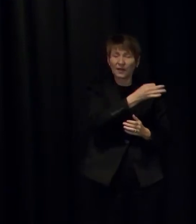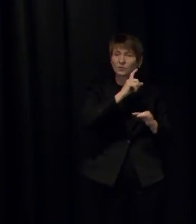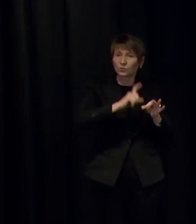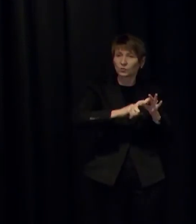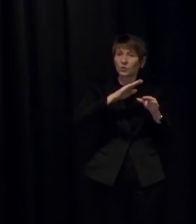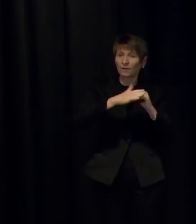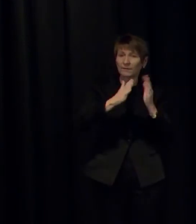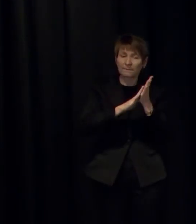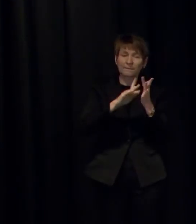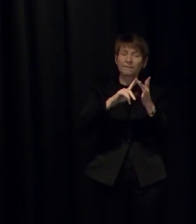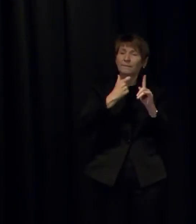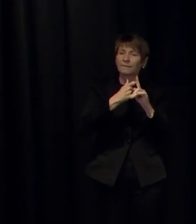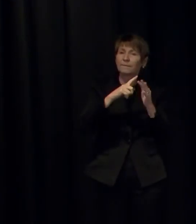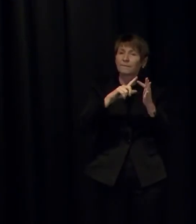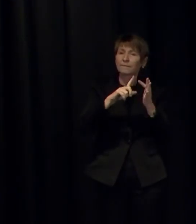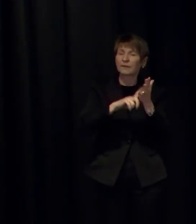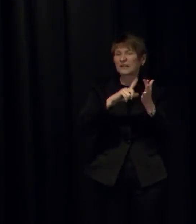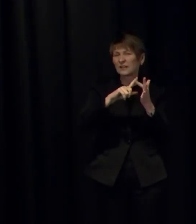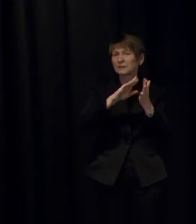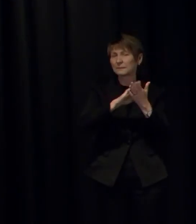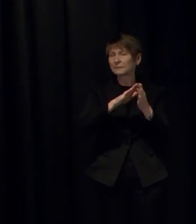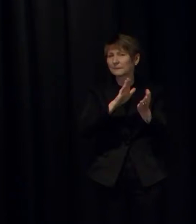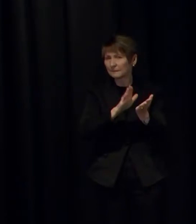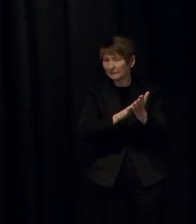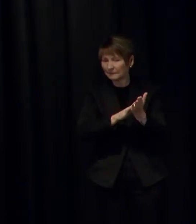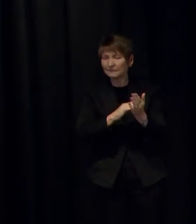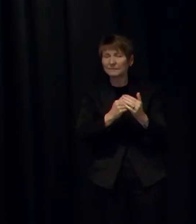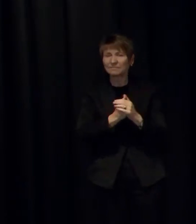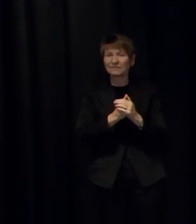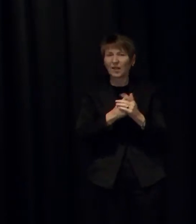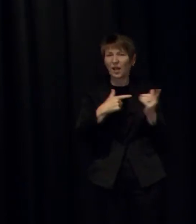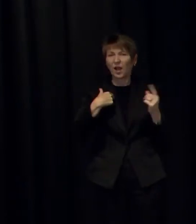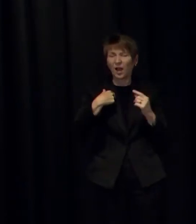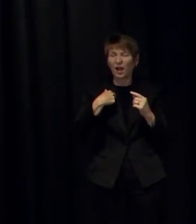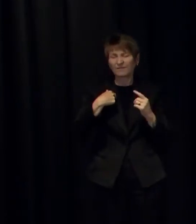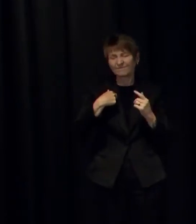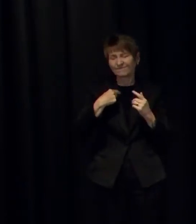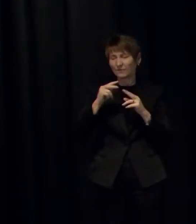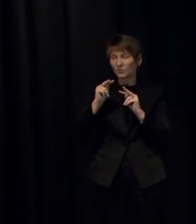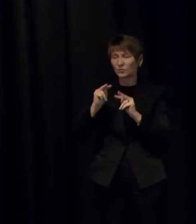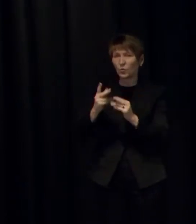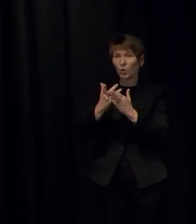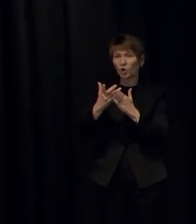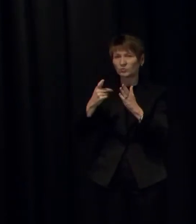reflect on, some of the commentary yesterday, or to reflect on